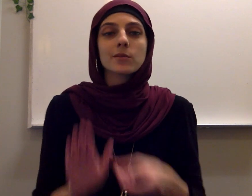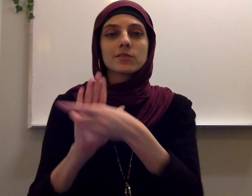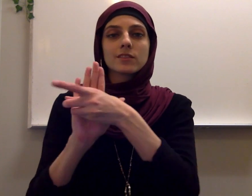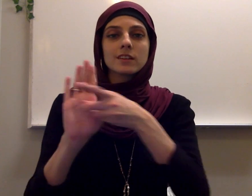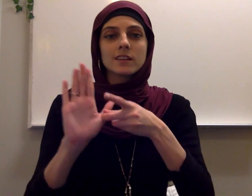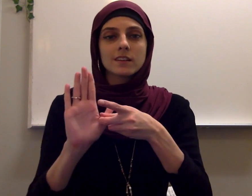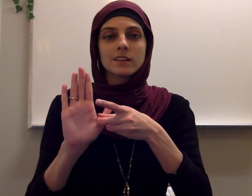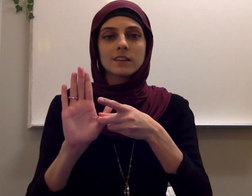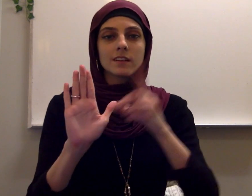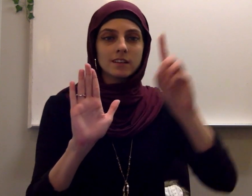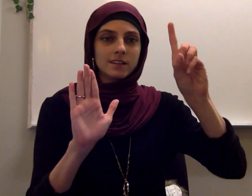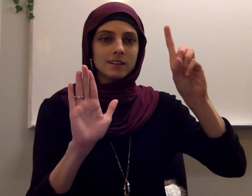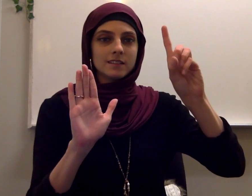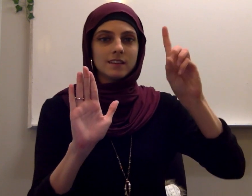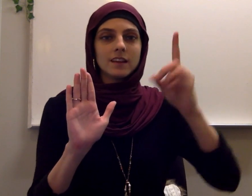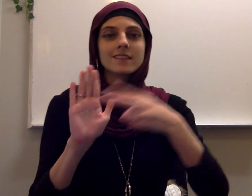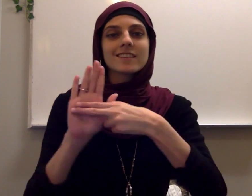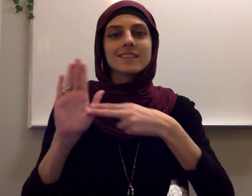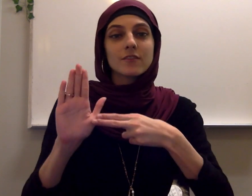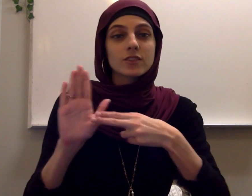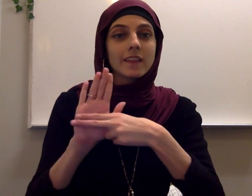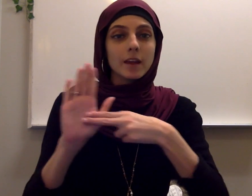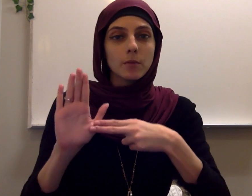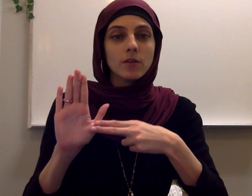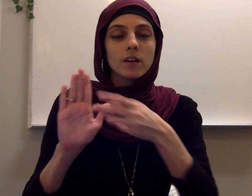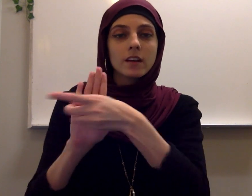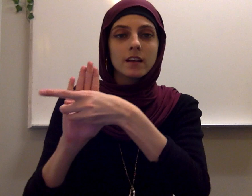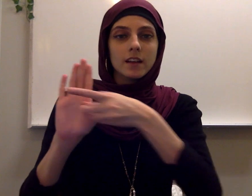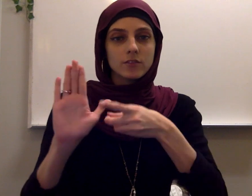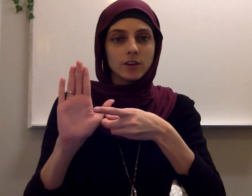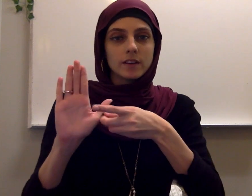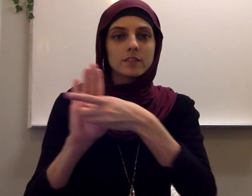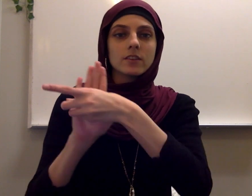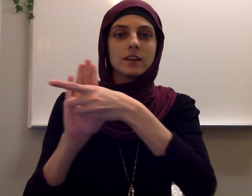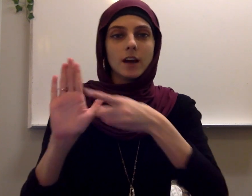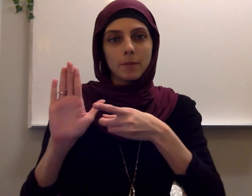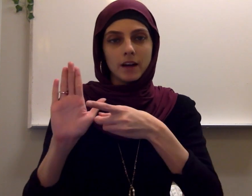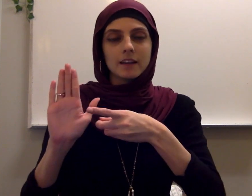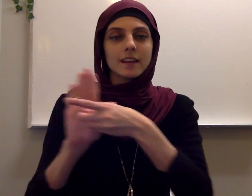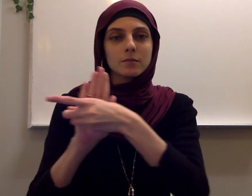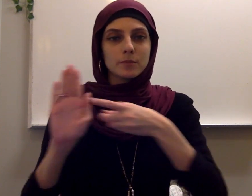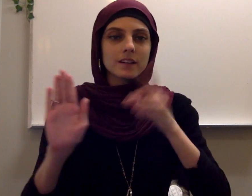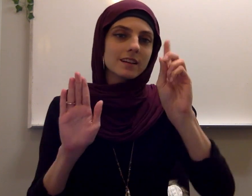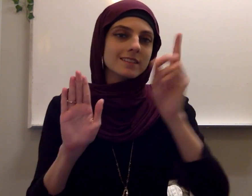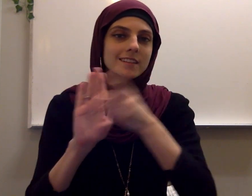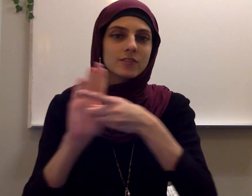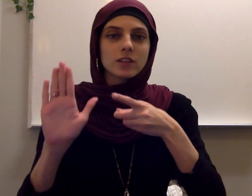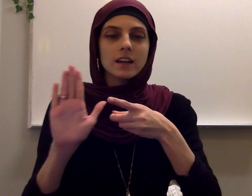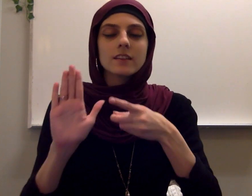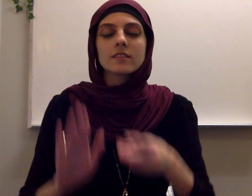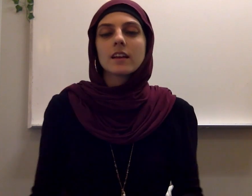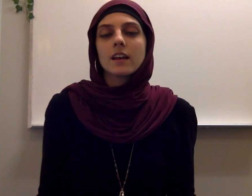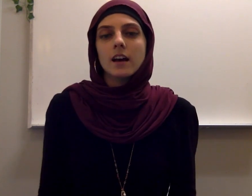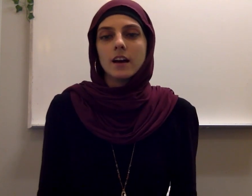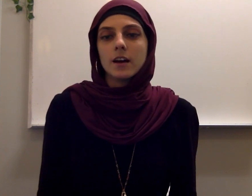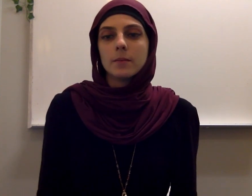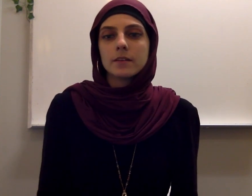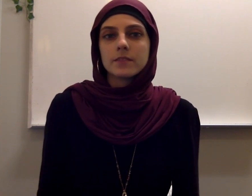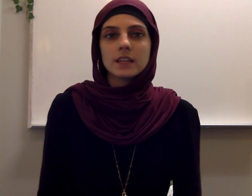diagnose. D, this is time for a label, and so it's to apply a label, but it's initialized. The